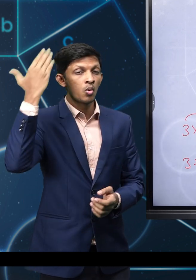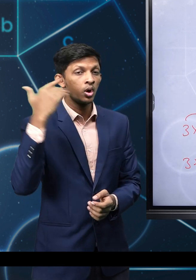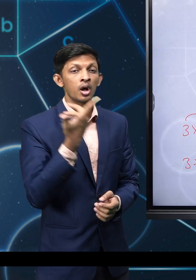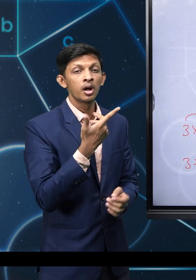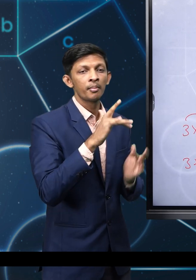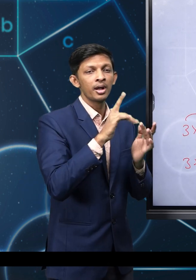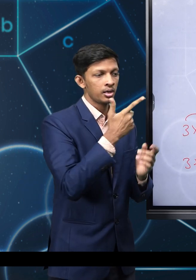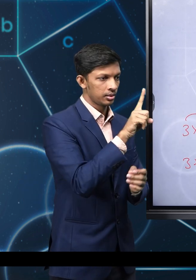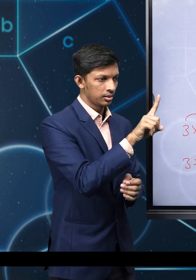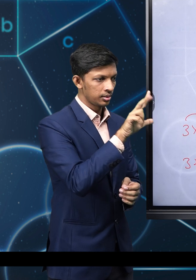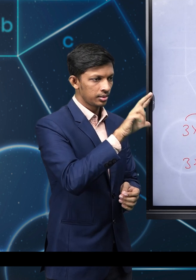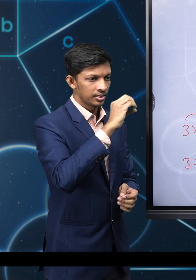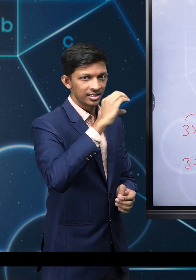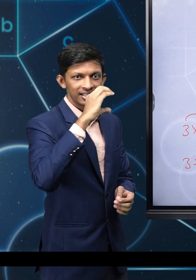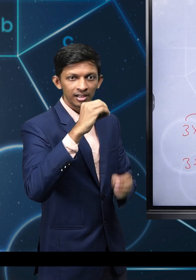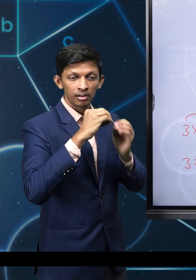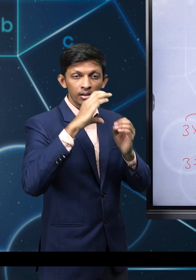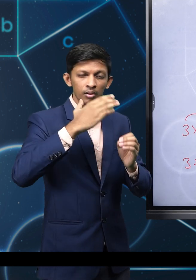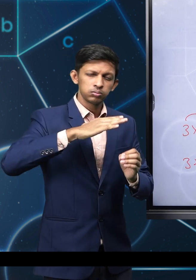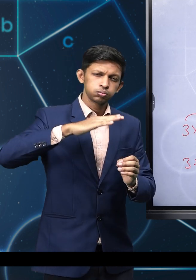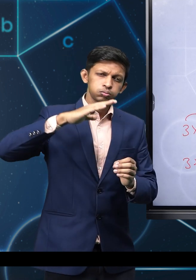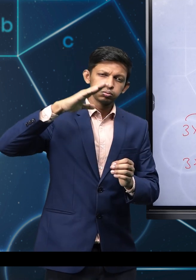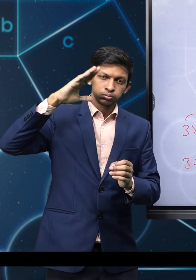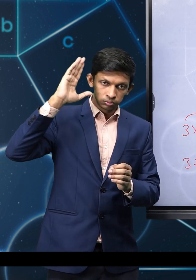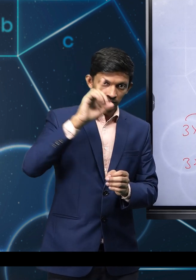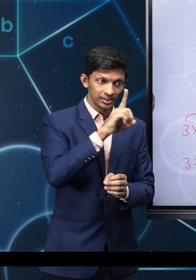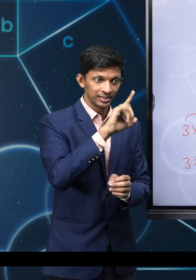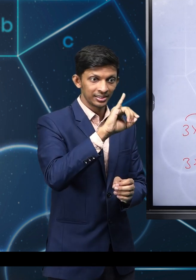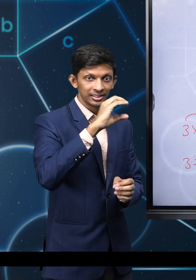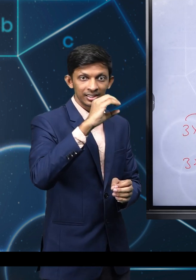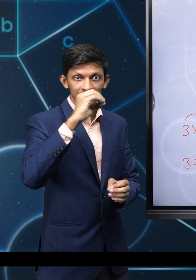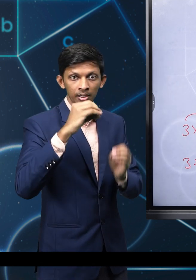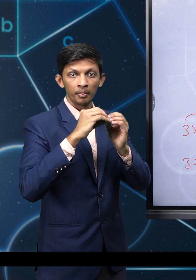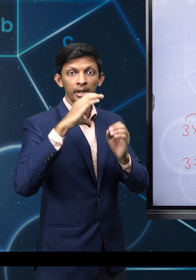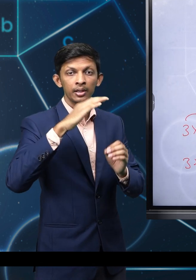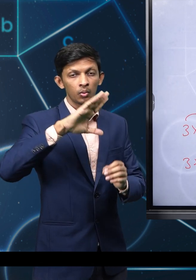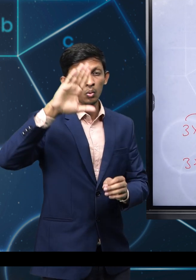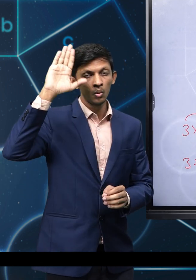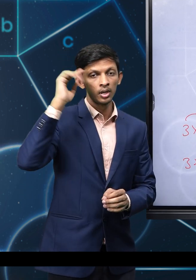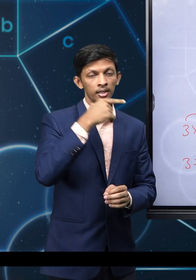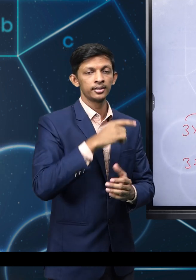Between 1800 BC and 1600 BC, the Yale Babylonian collection